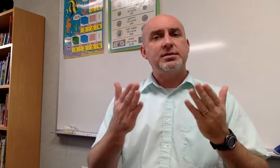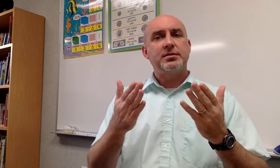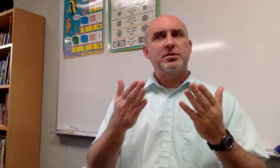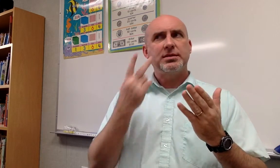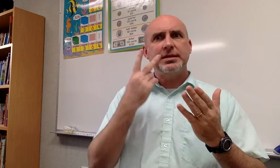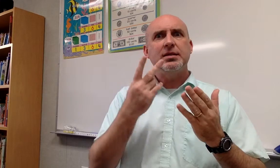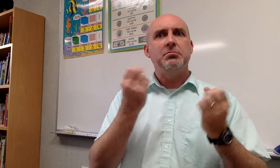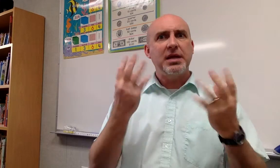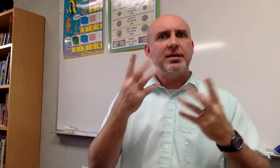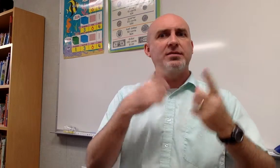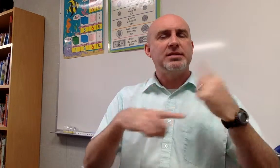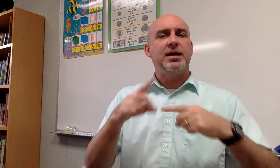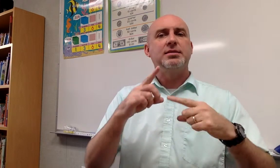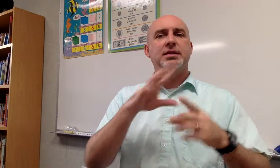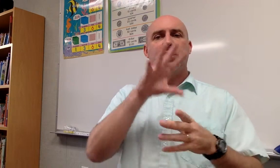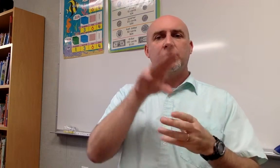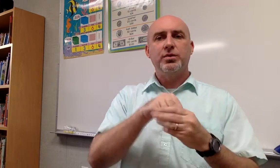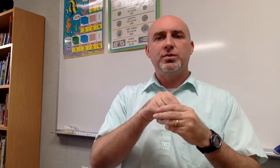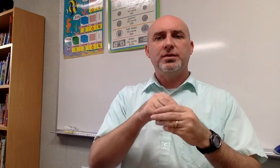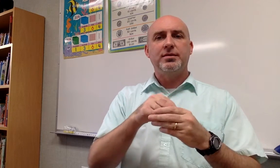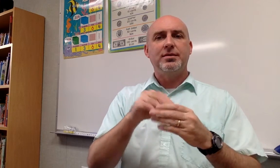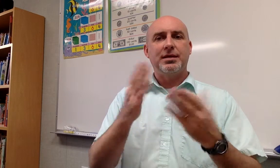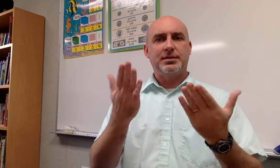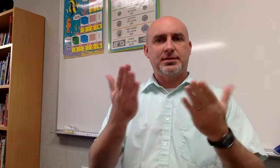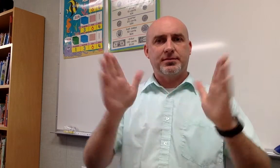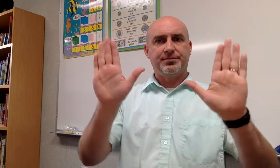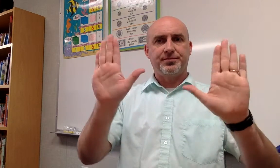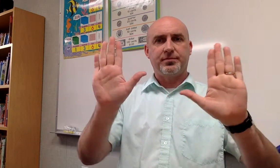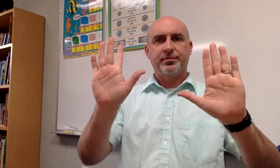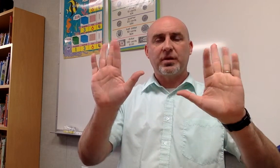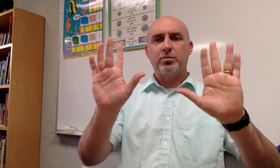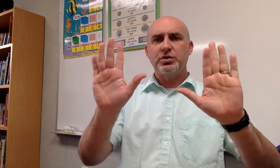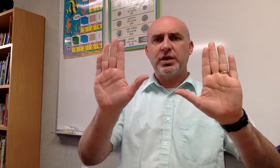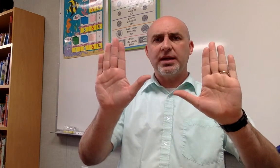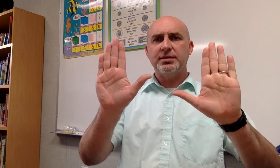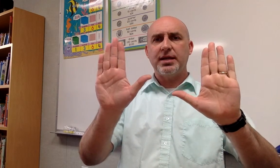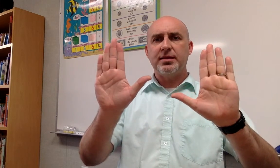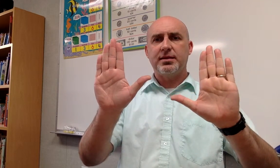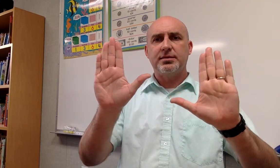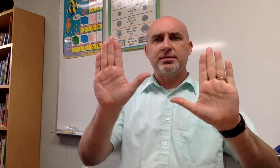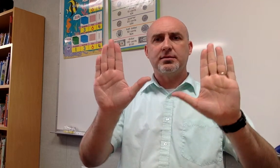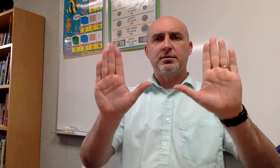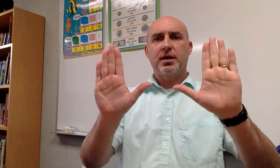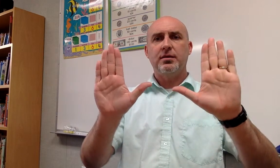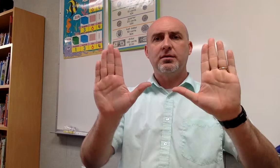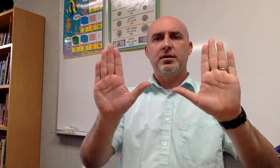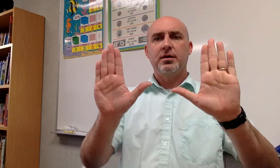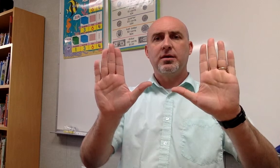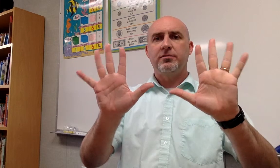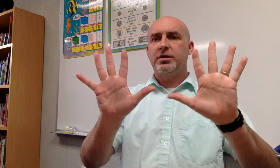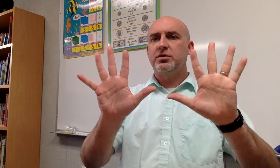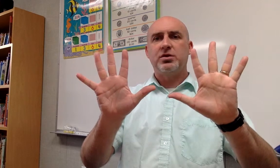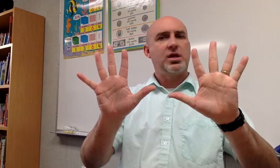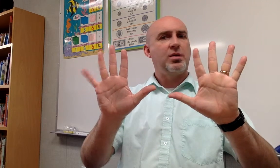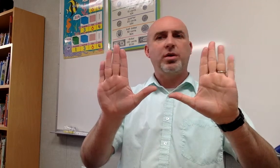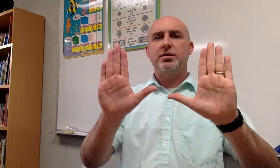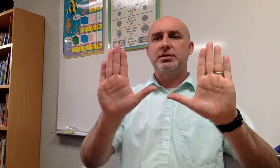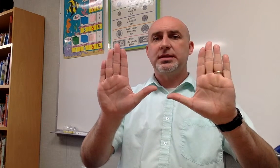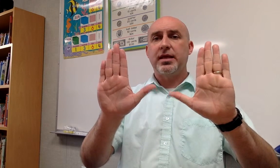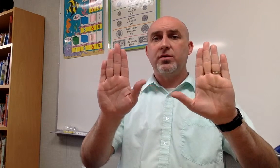You'll see that many of the signs include this. Put your hands like this, okay? Fingers are not apart, they're together,